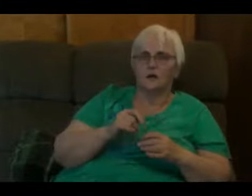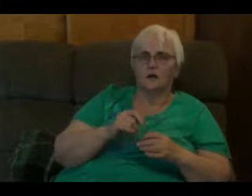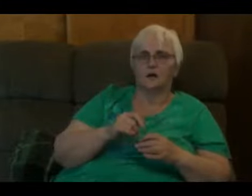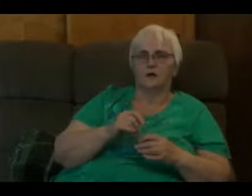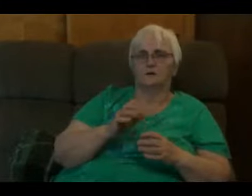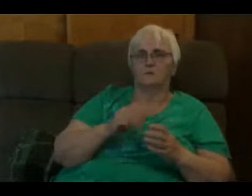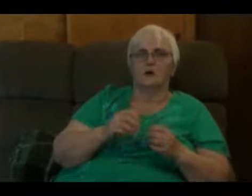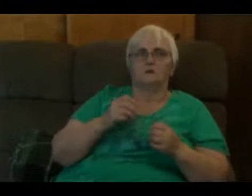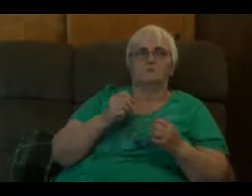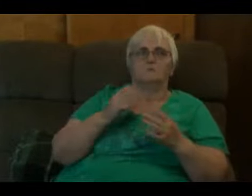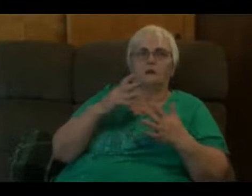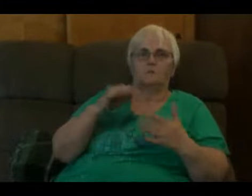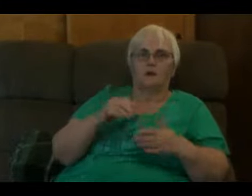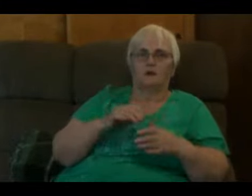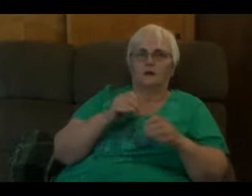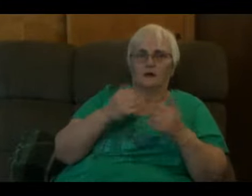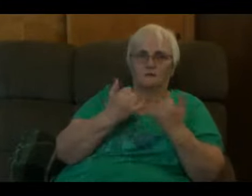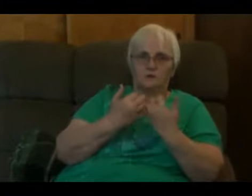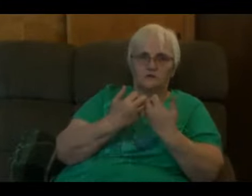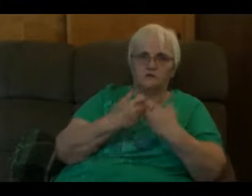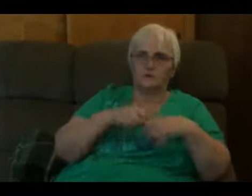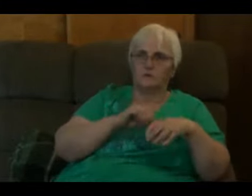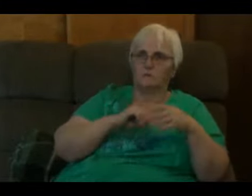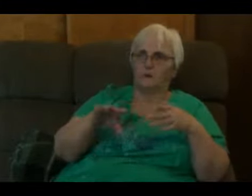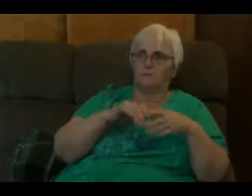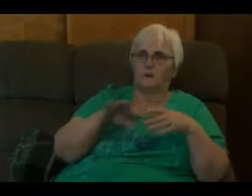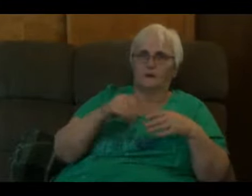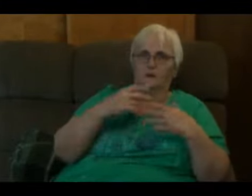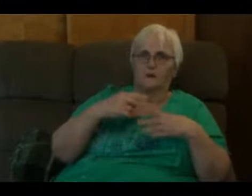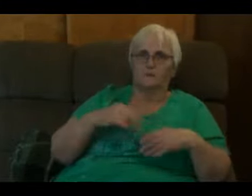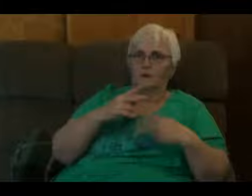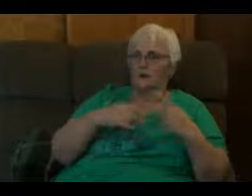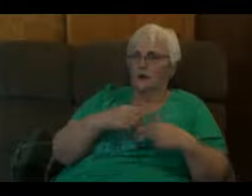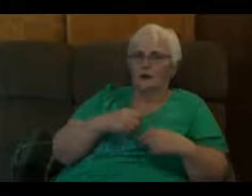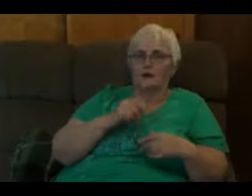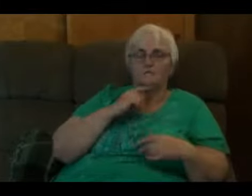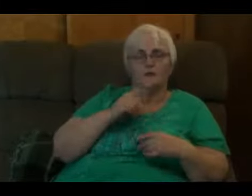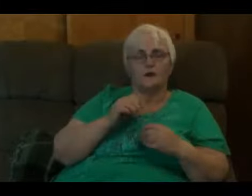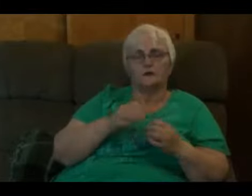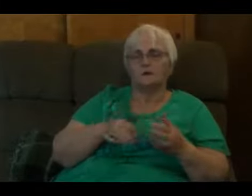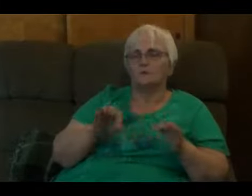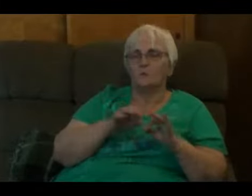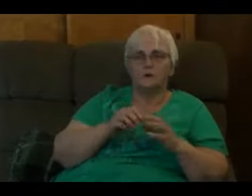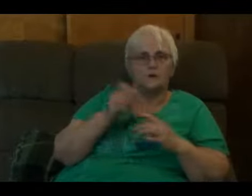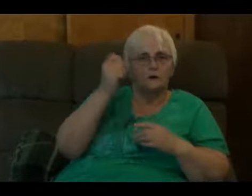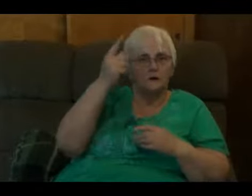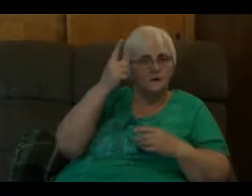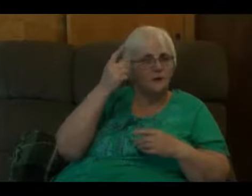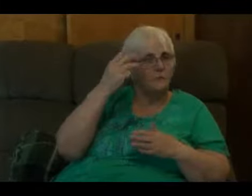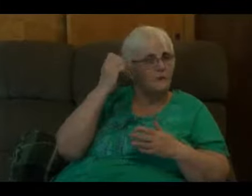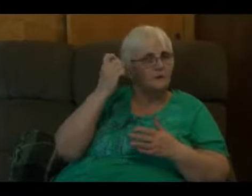human beings. And this fact is important to understand because sometimes, you know, even